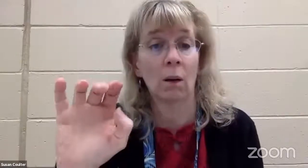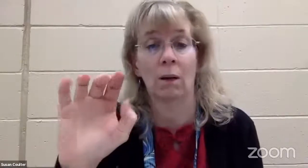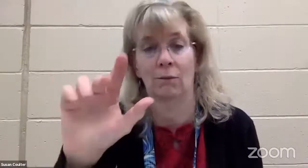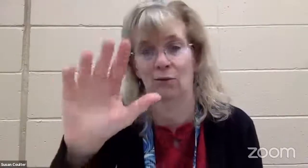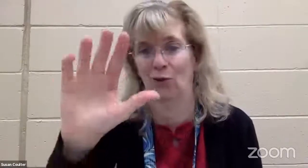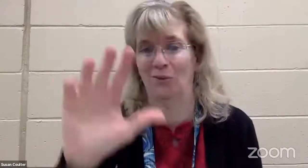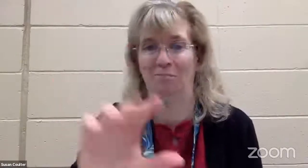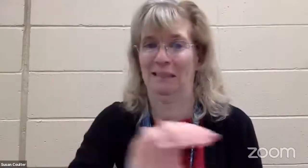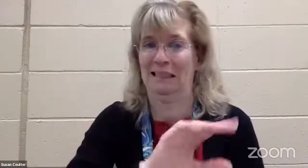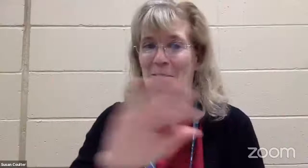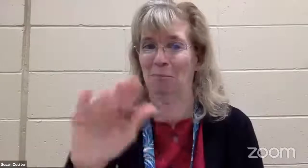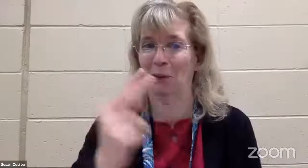So Sochi,